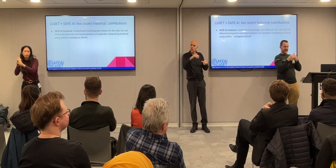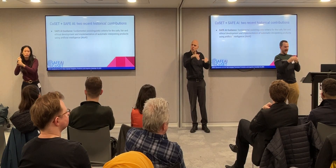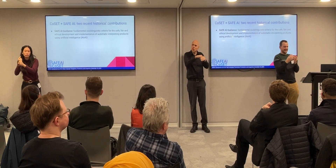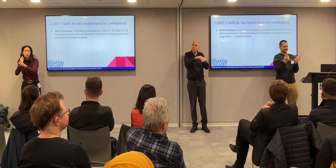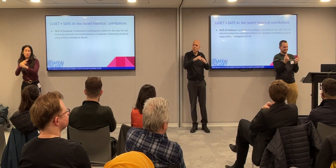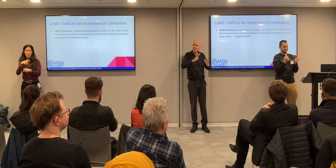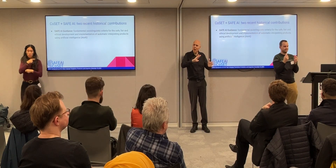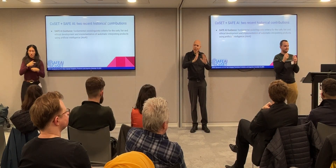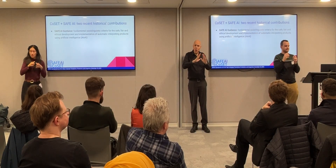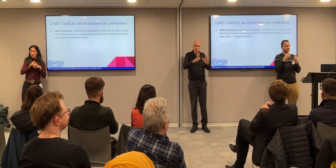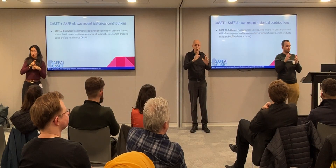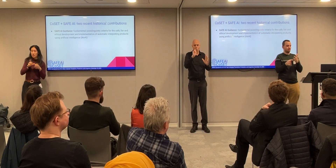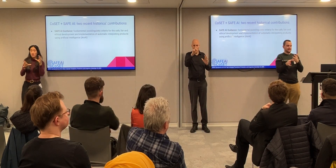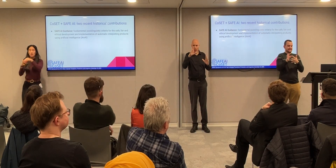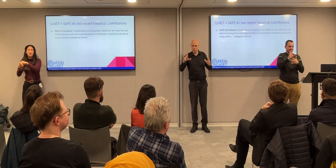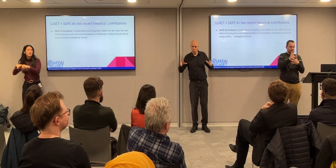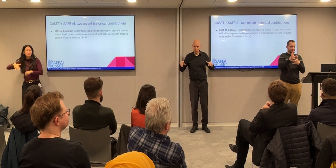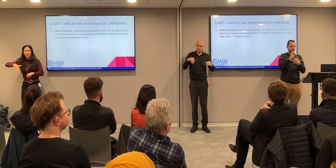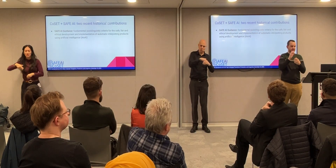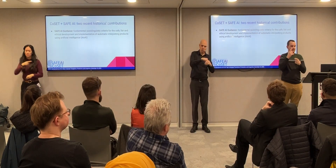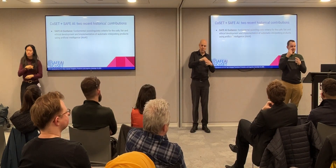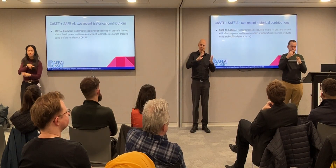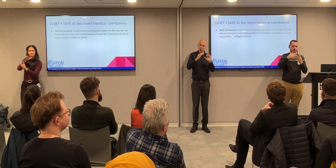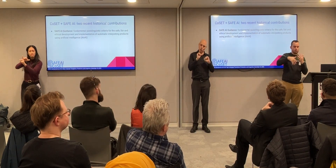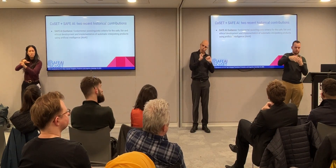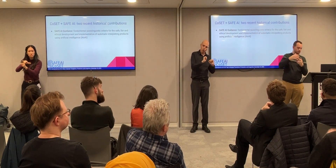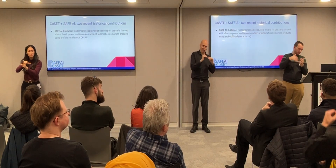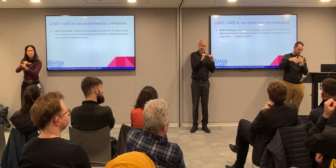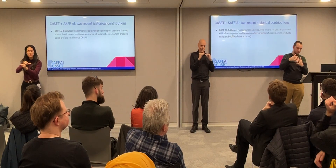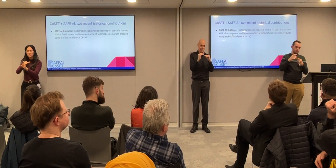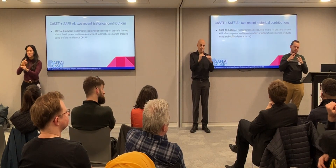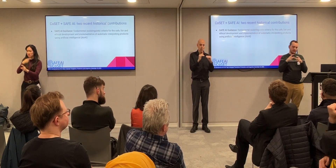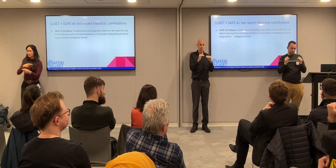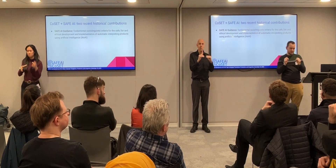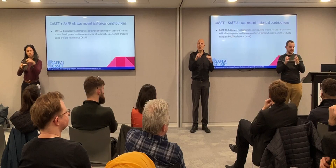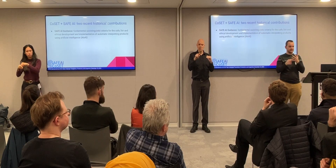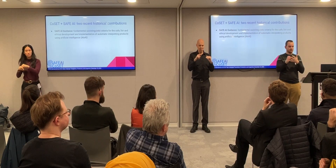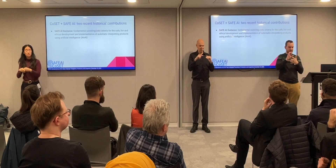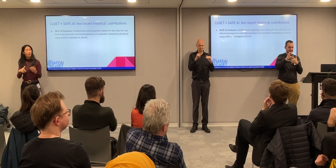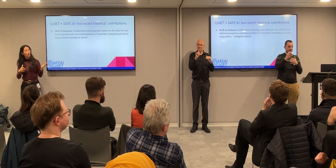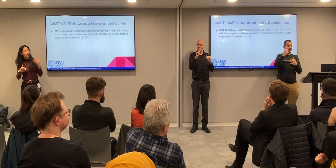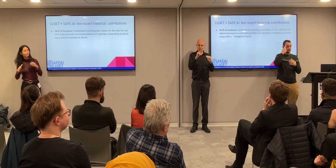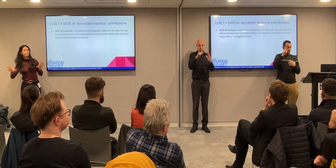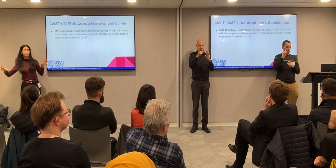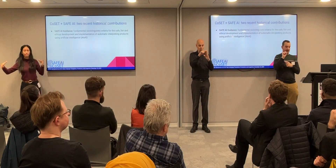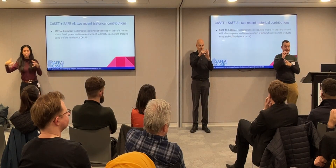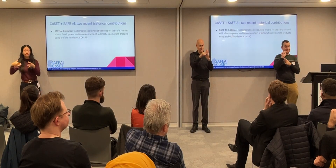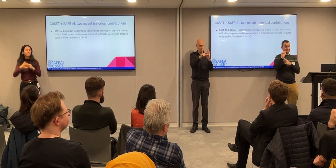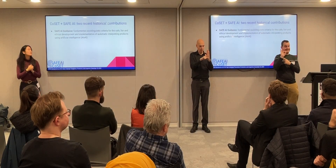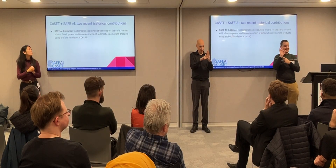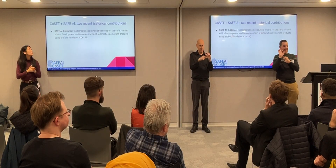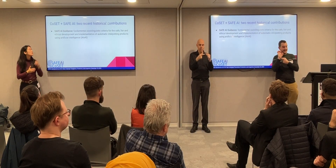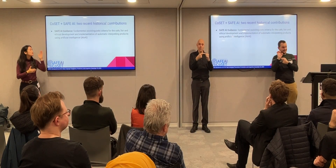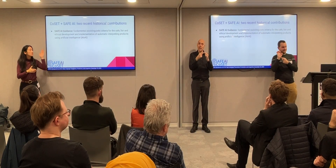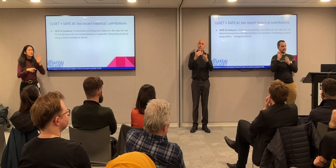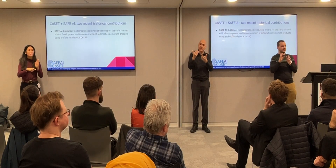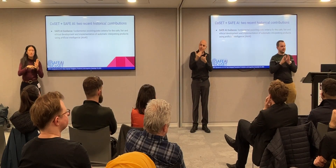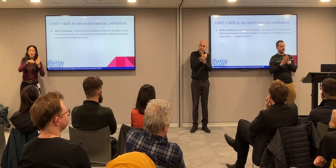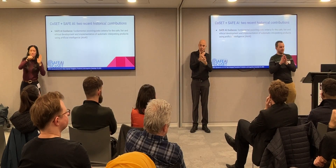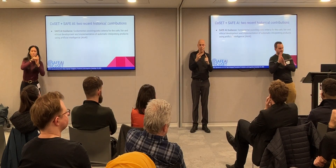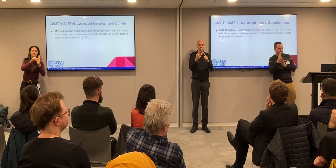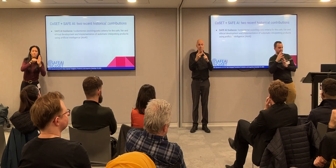language put into that standard. And these are criteria for safe, fair, and ethical